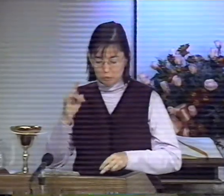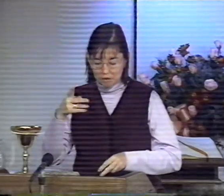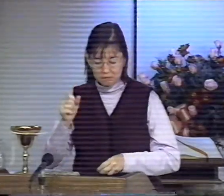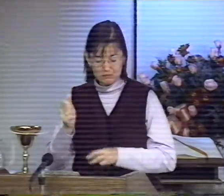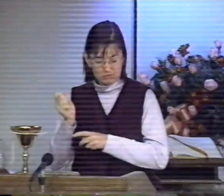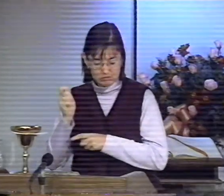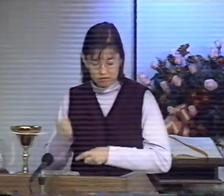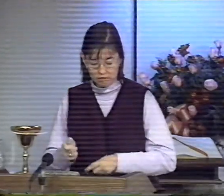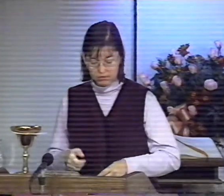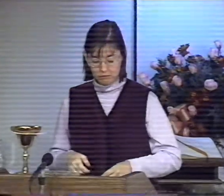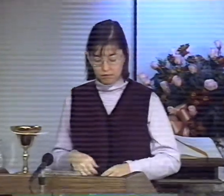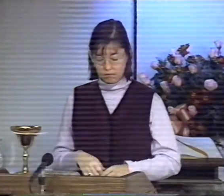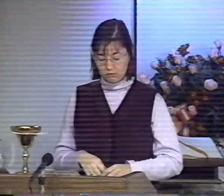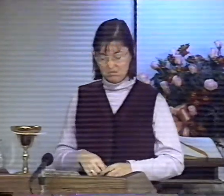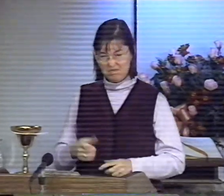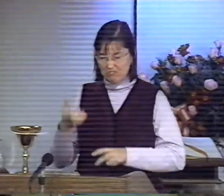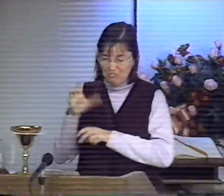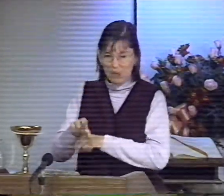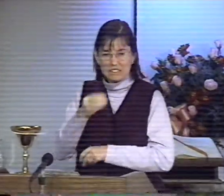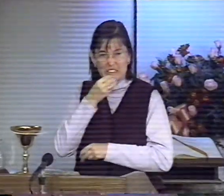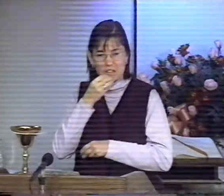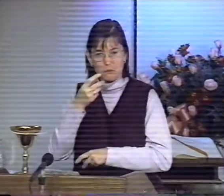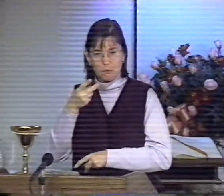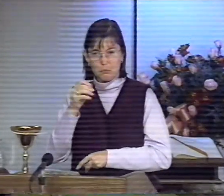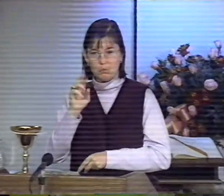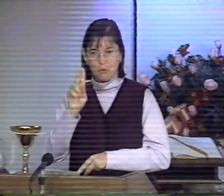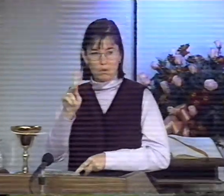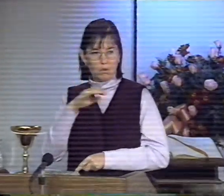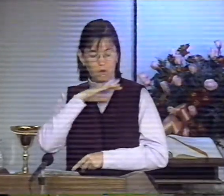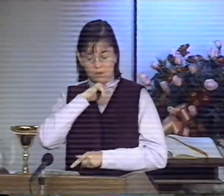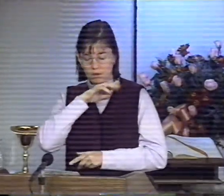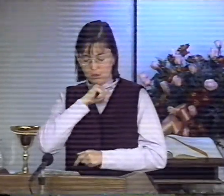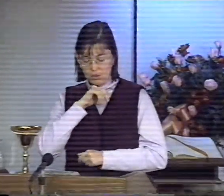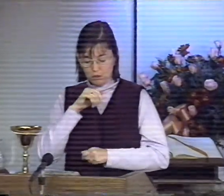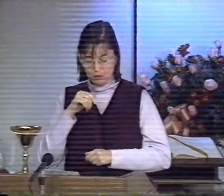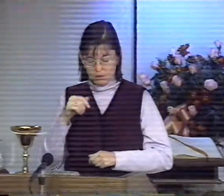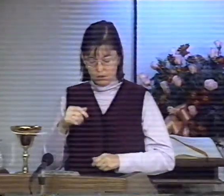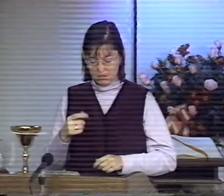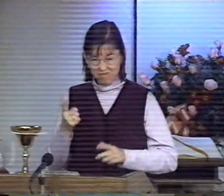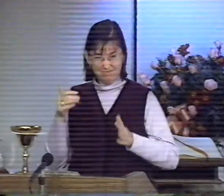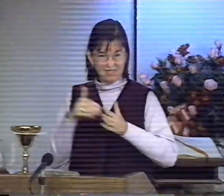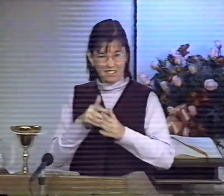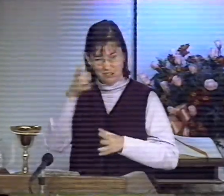king to force them to eat pork in violation of God's law.